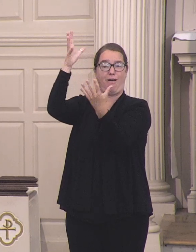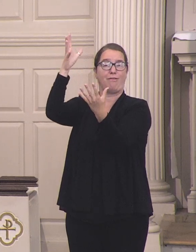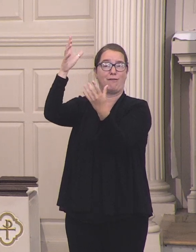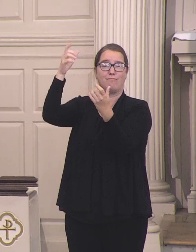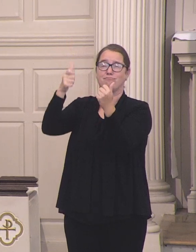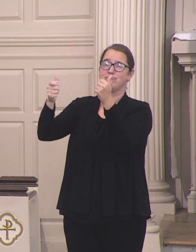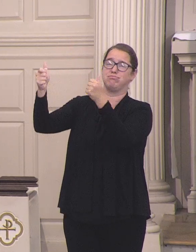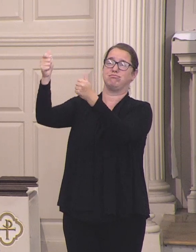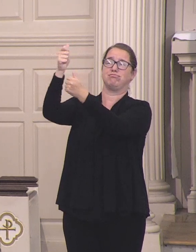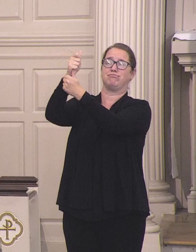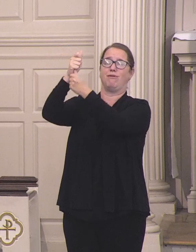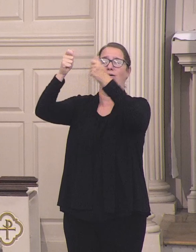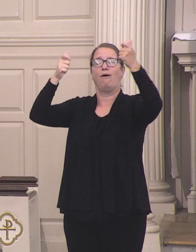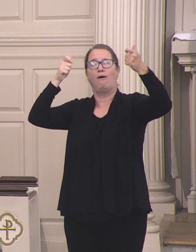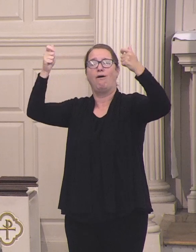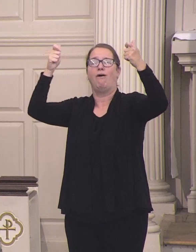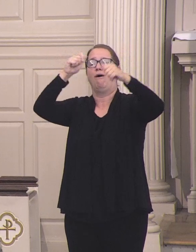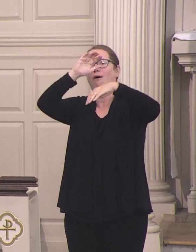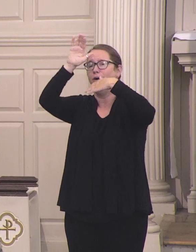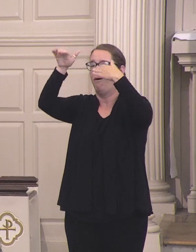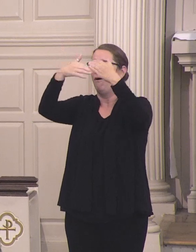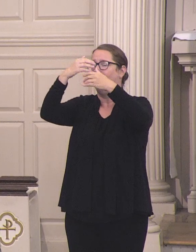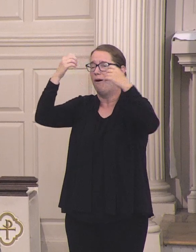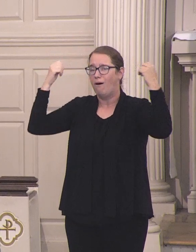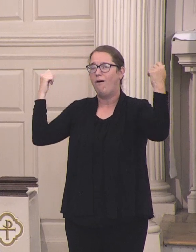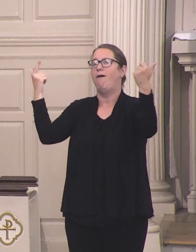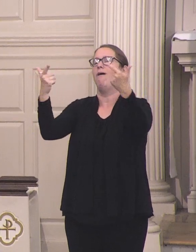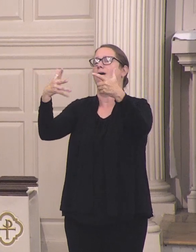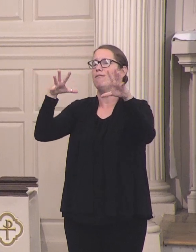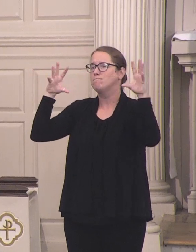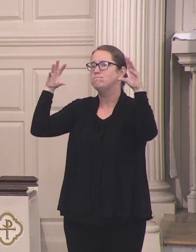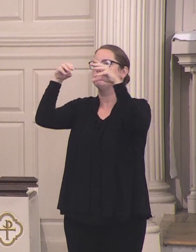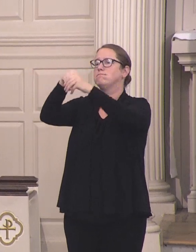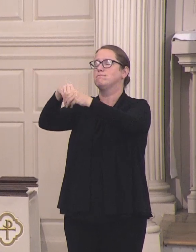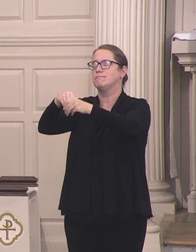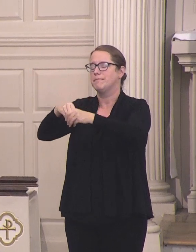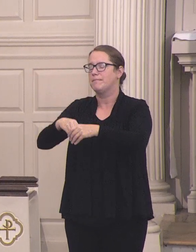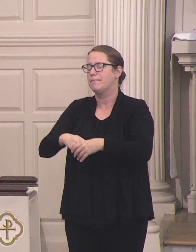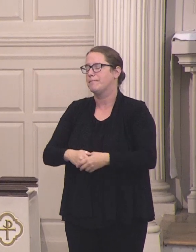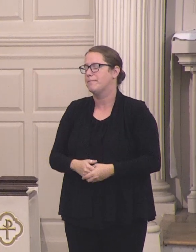who is over all and through all and in all.